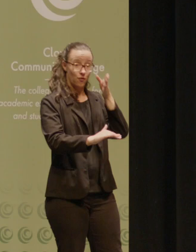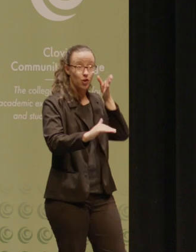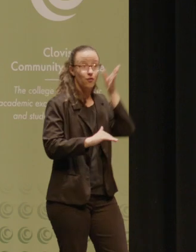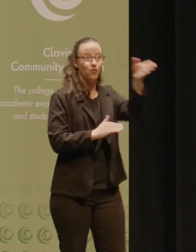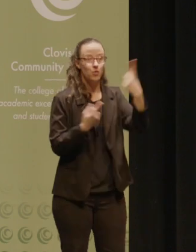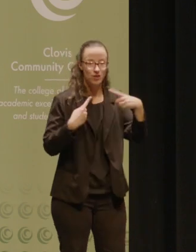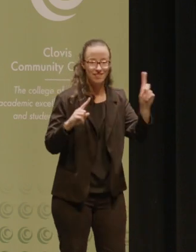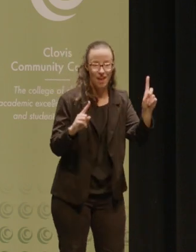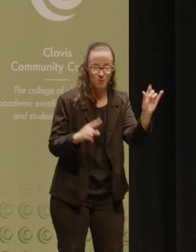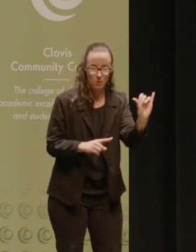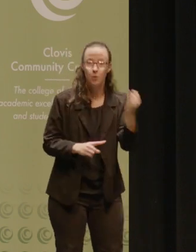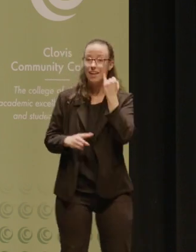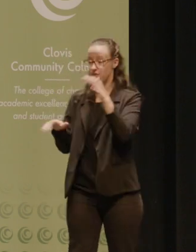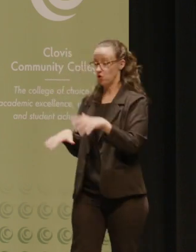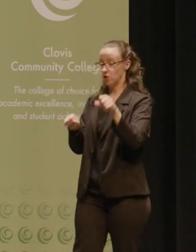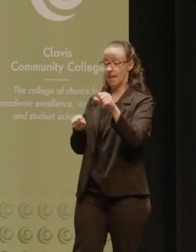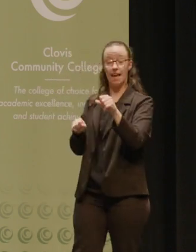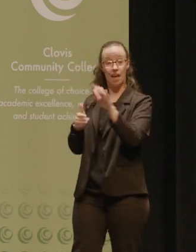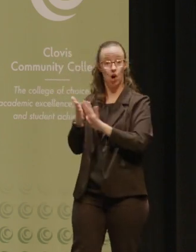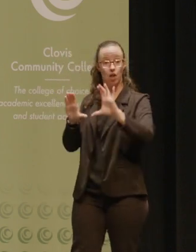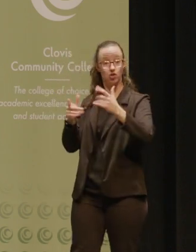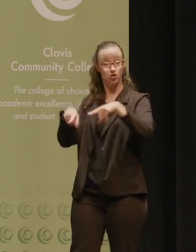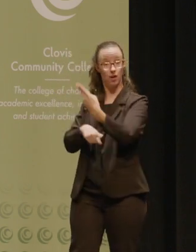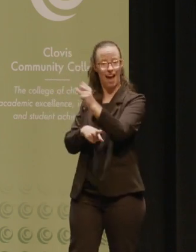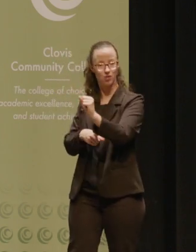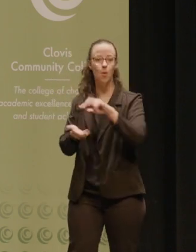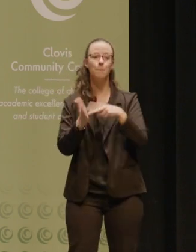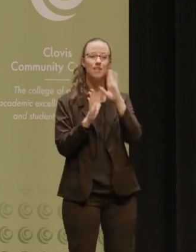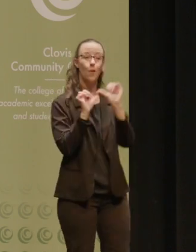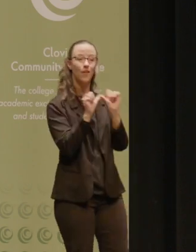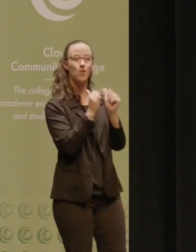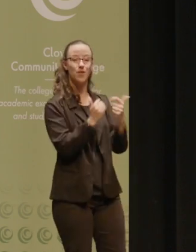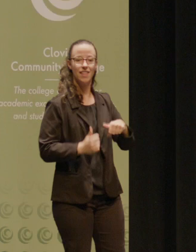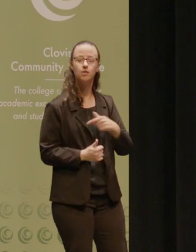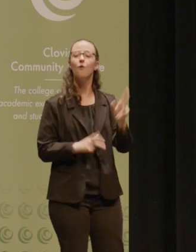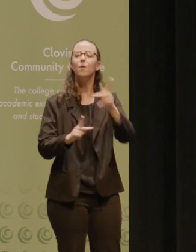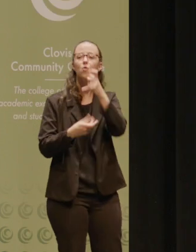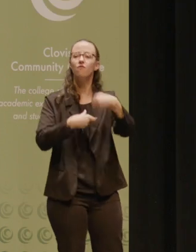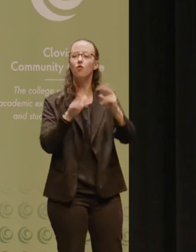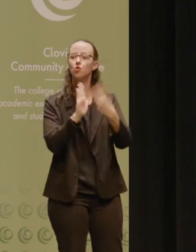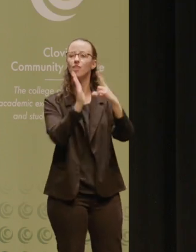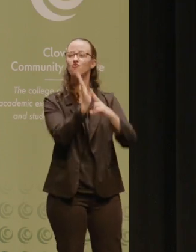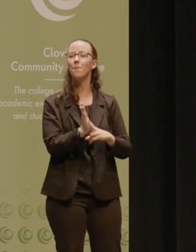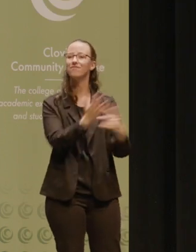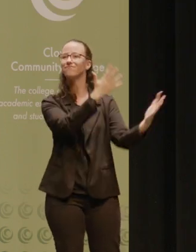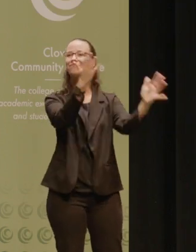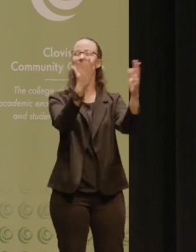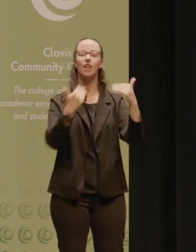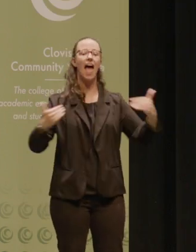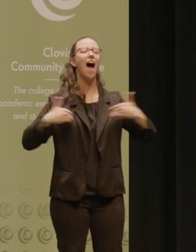success because if they're taking college classes in the high school, they're going to keep coming to us. So for all of you who are involved in that, give it a round of applause. There's hope.